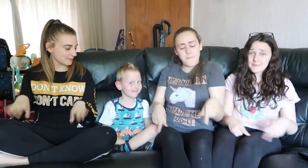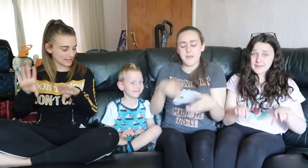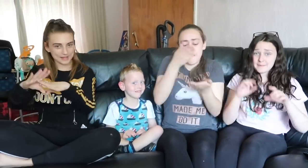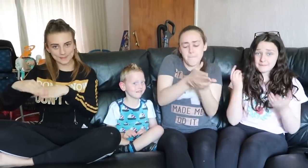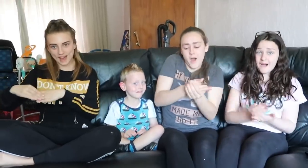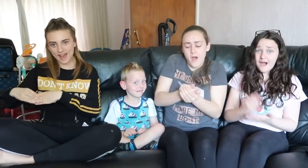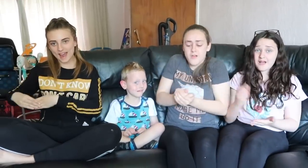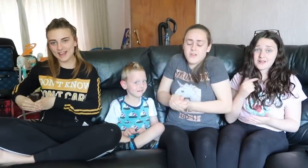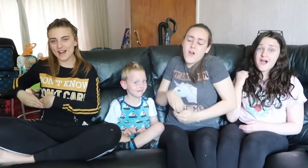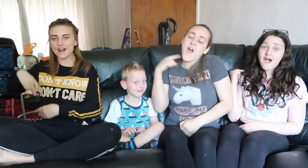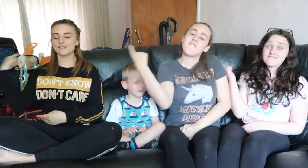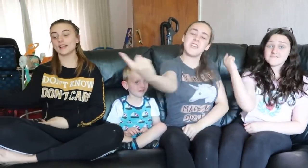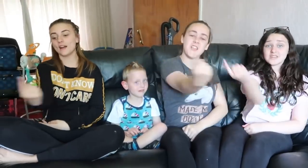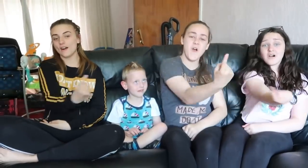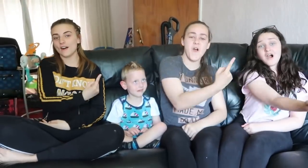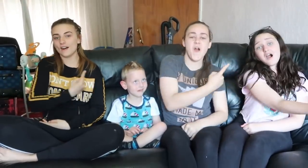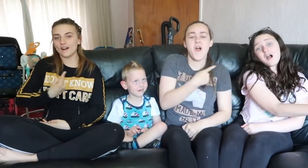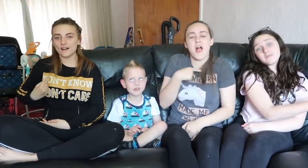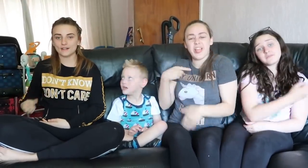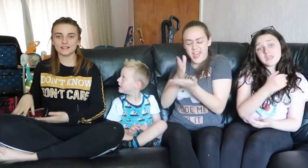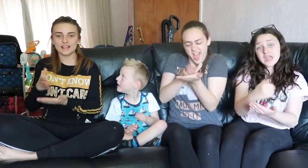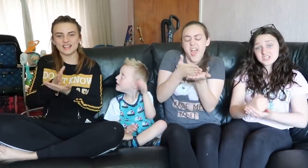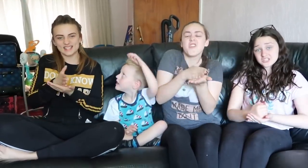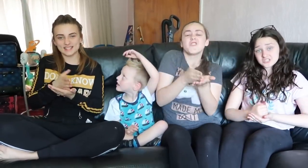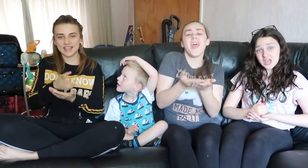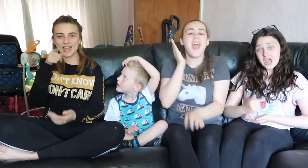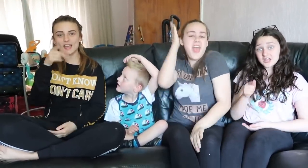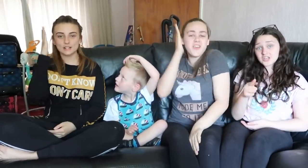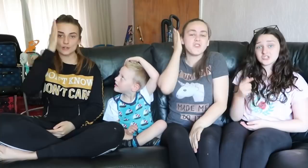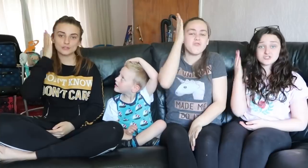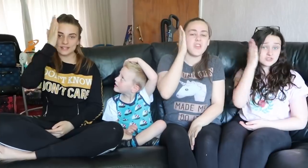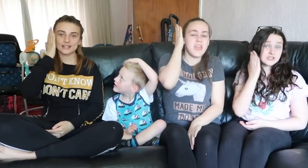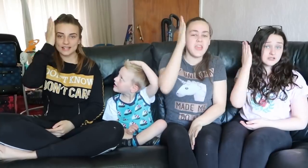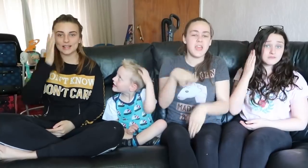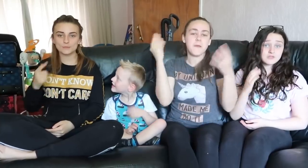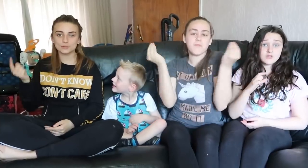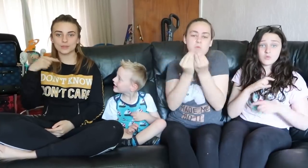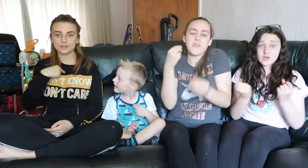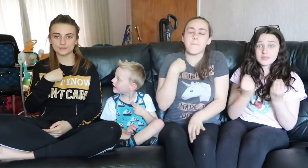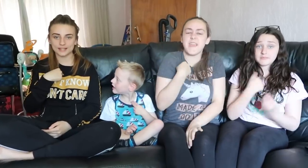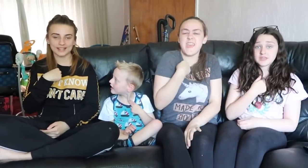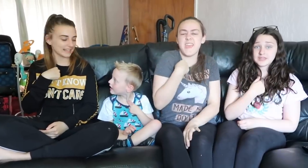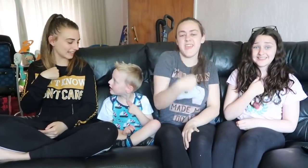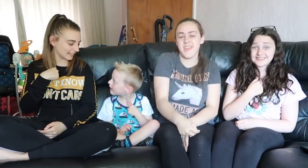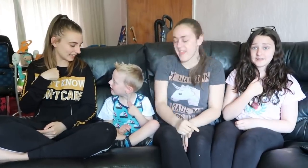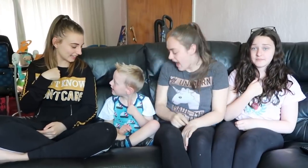me be part of it all. Share your dreams with me.